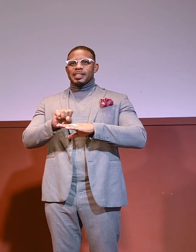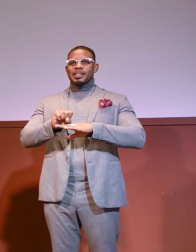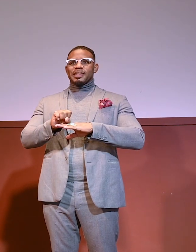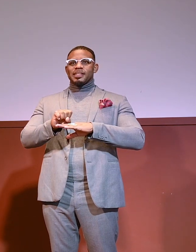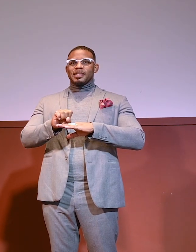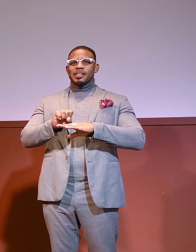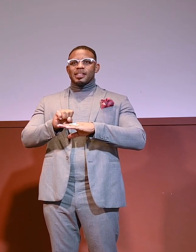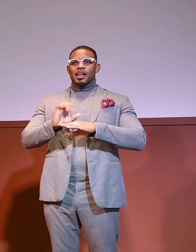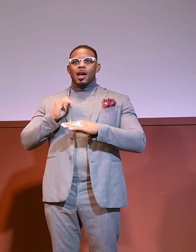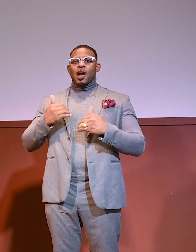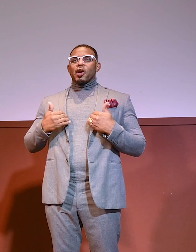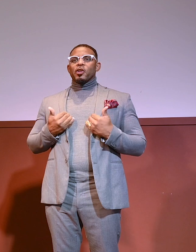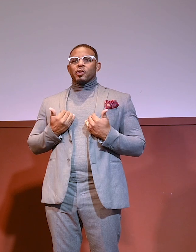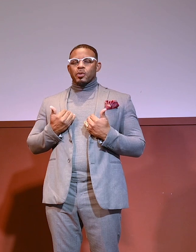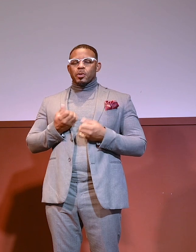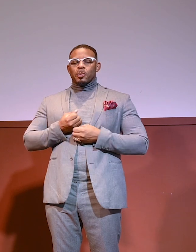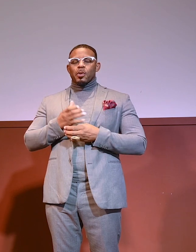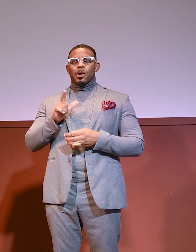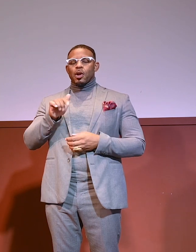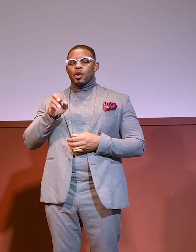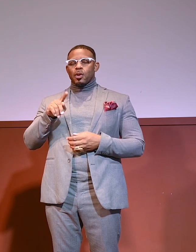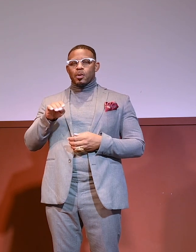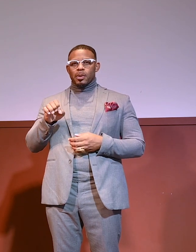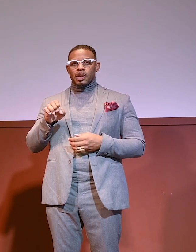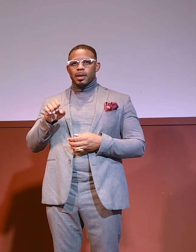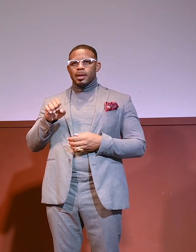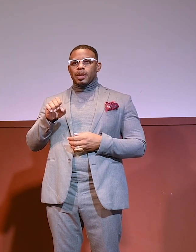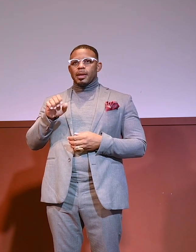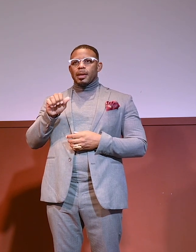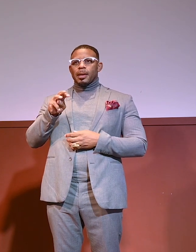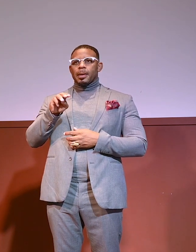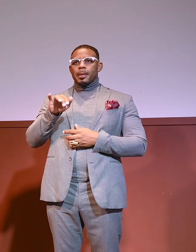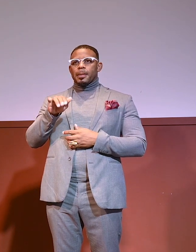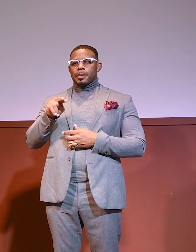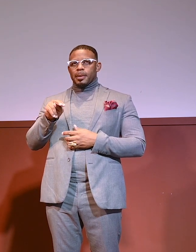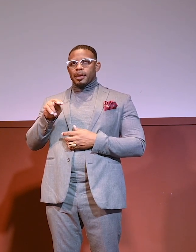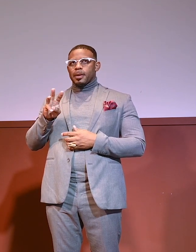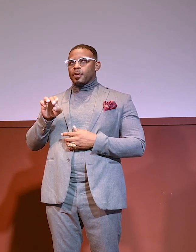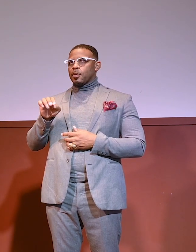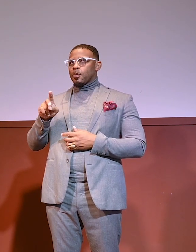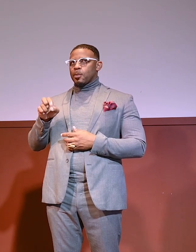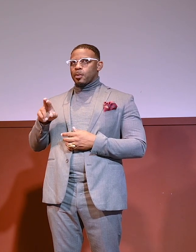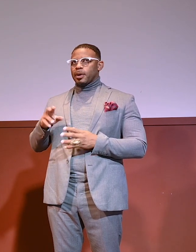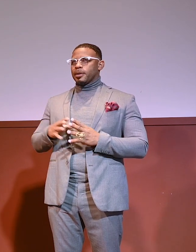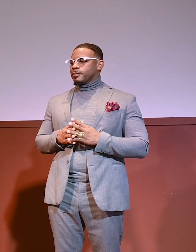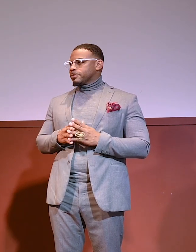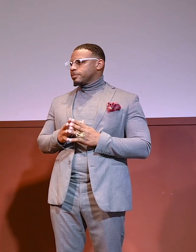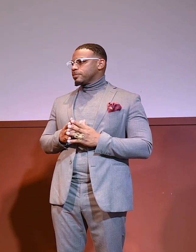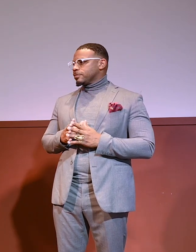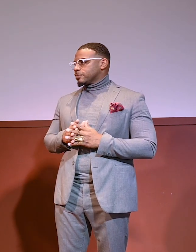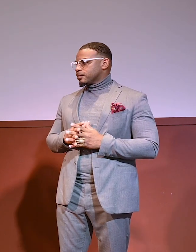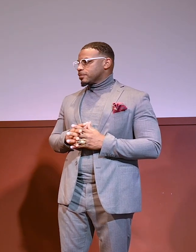stage our Youth Poet Laureate, Mayan Nguyen.